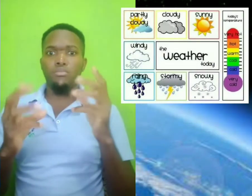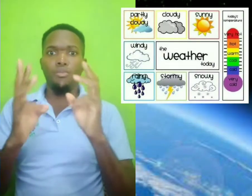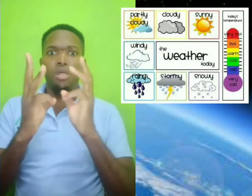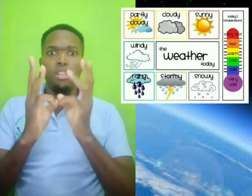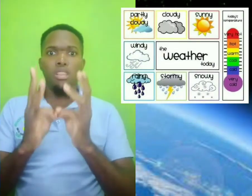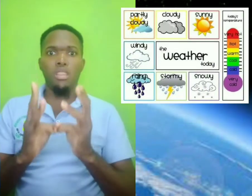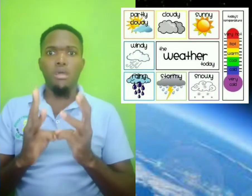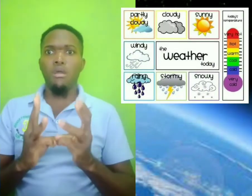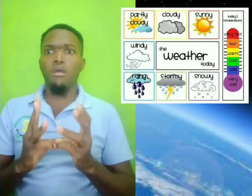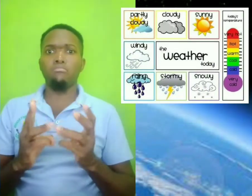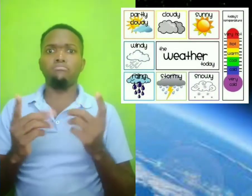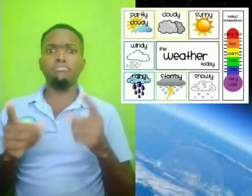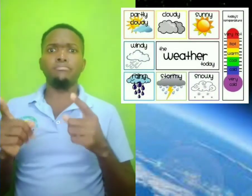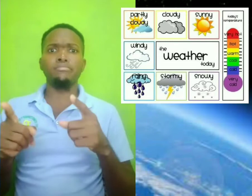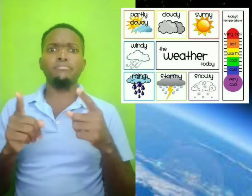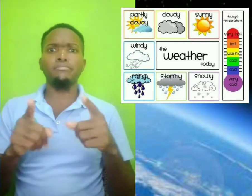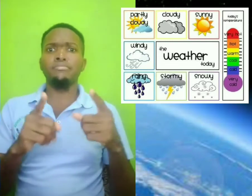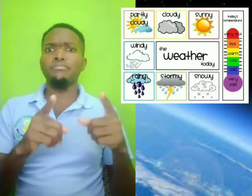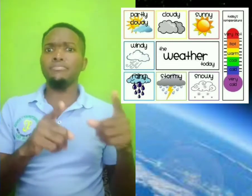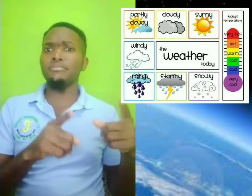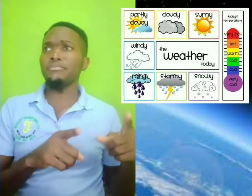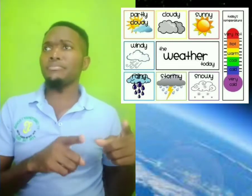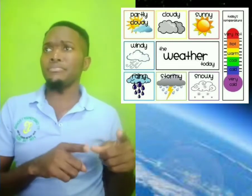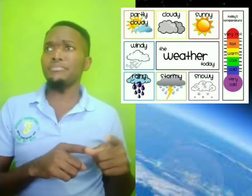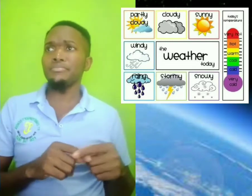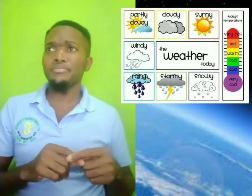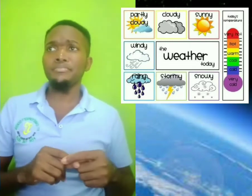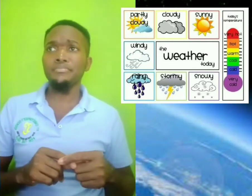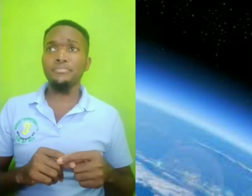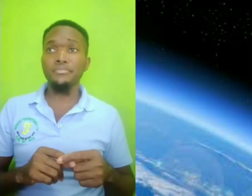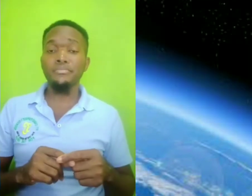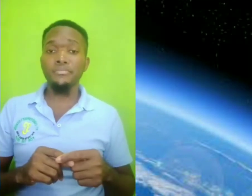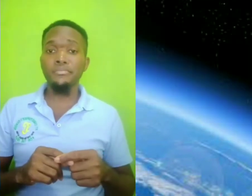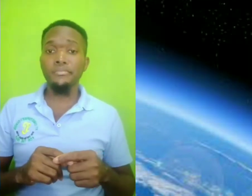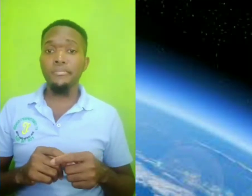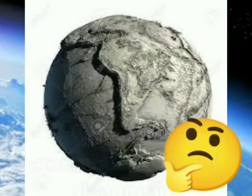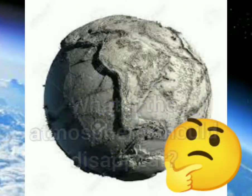It is also where the weather happens.